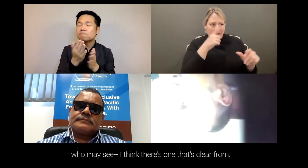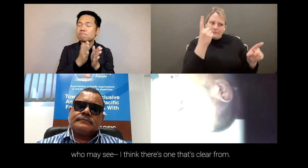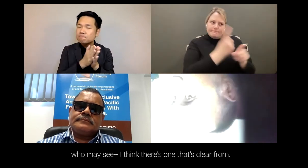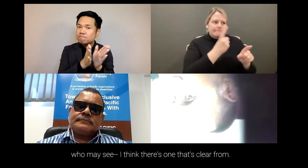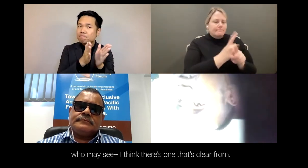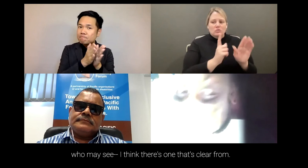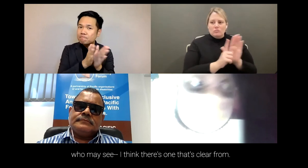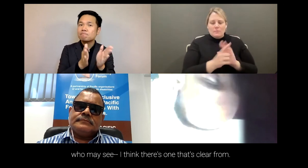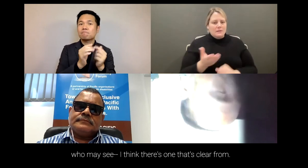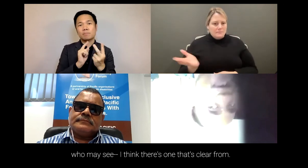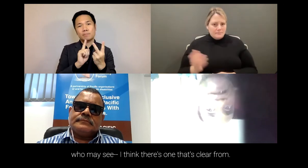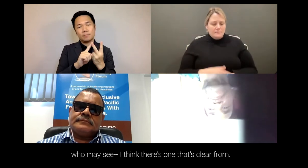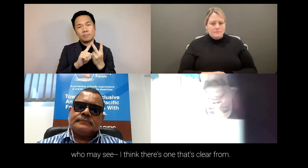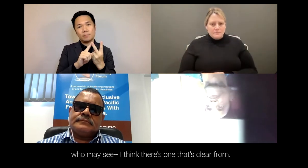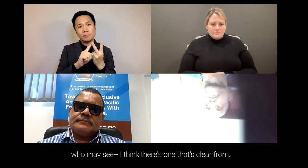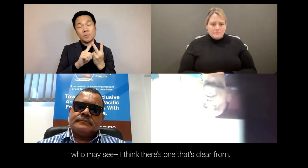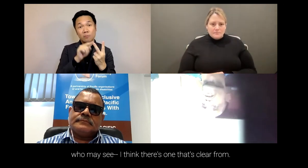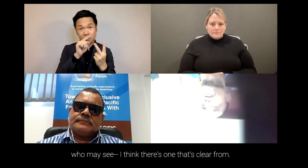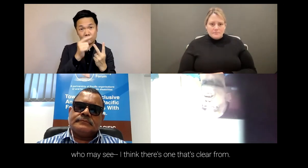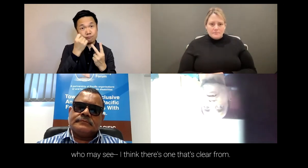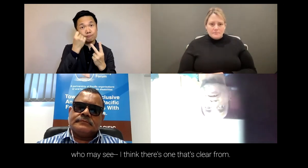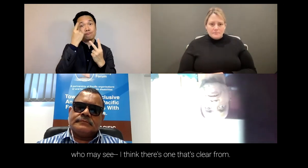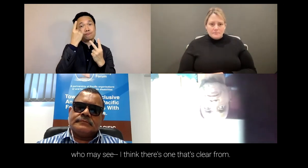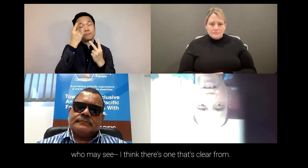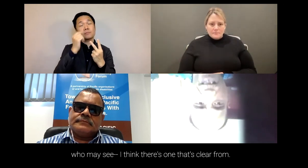may be seen.